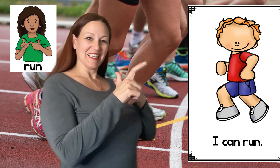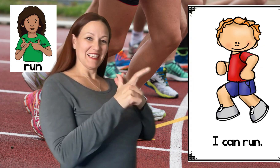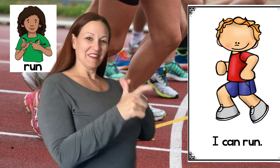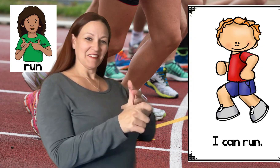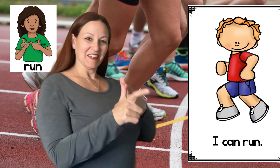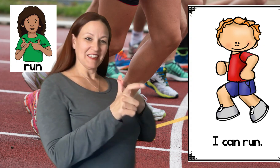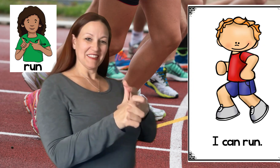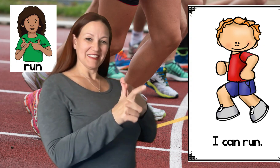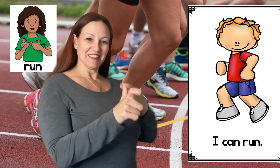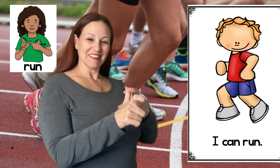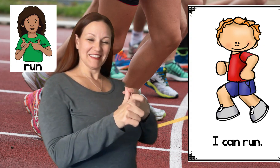Run.